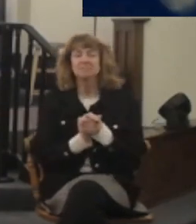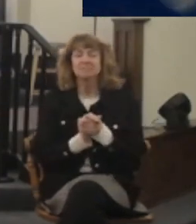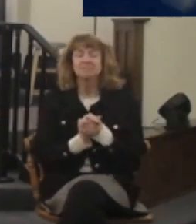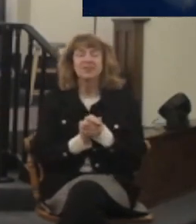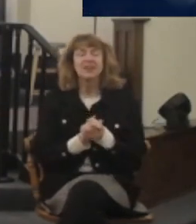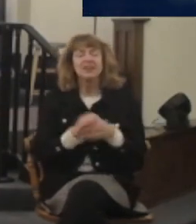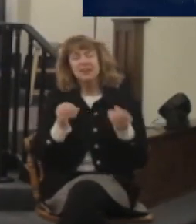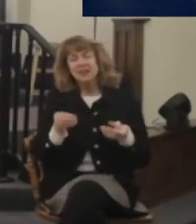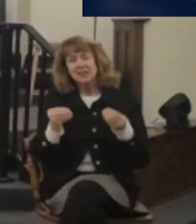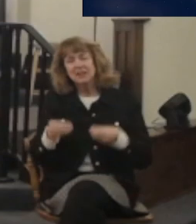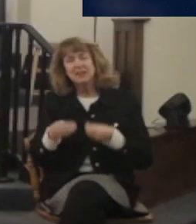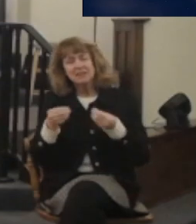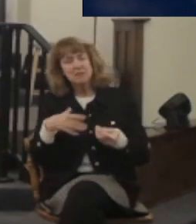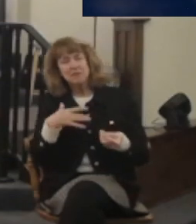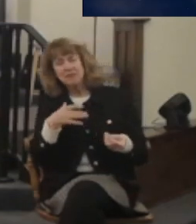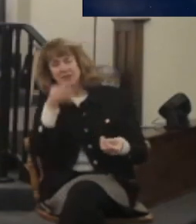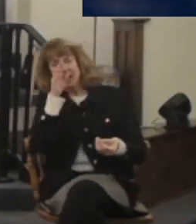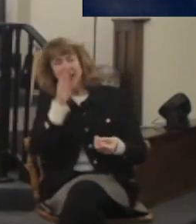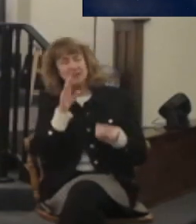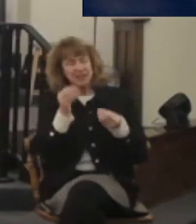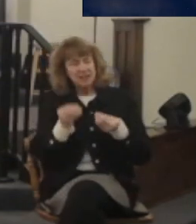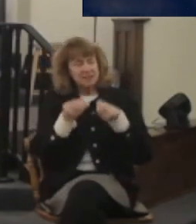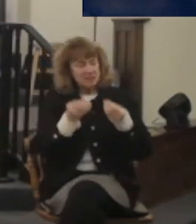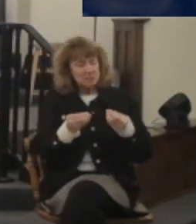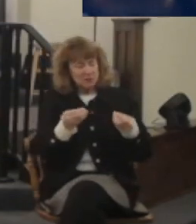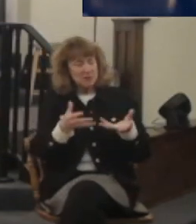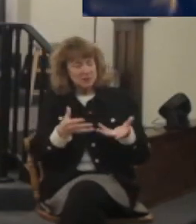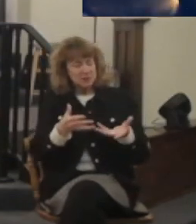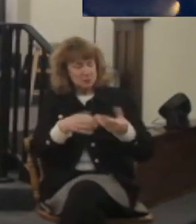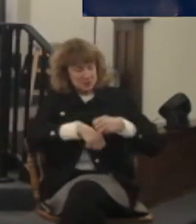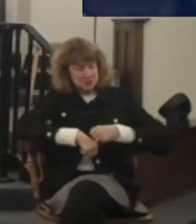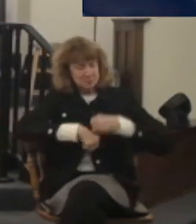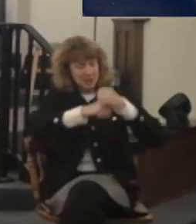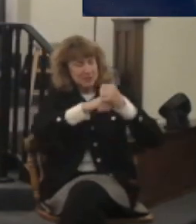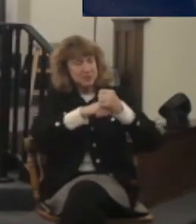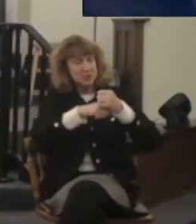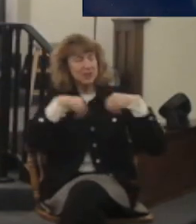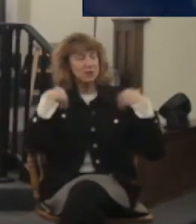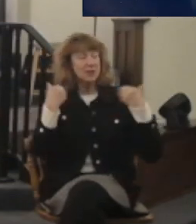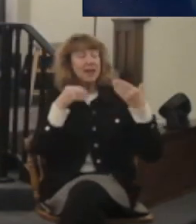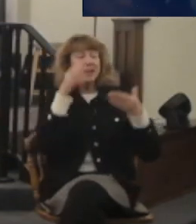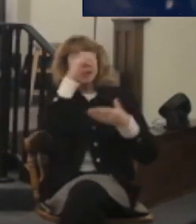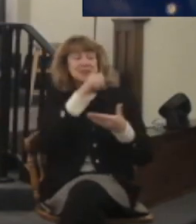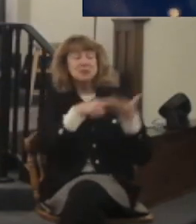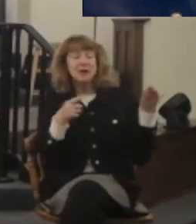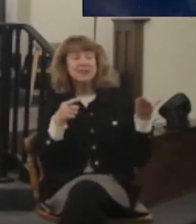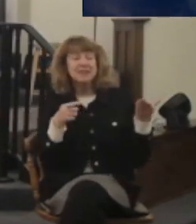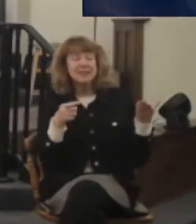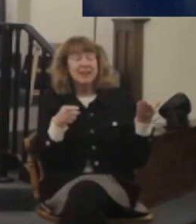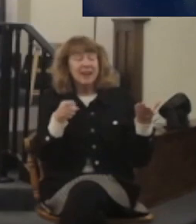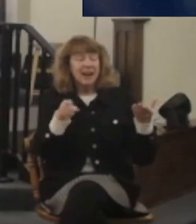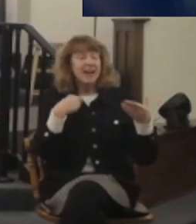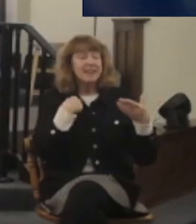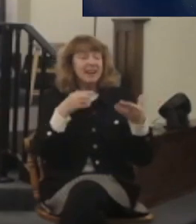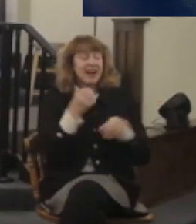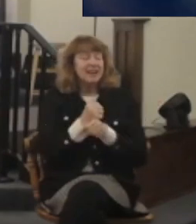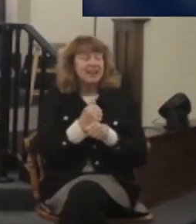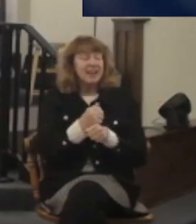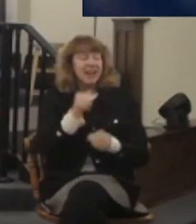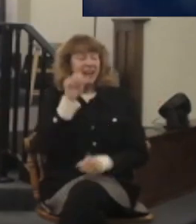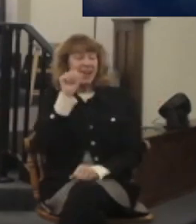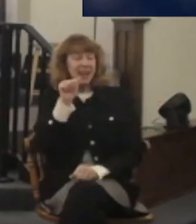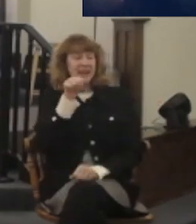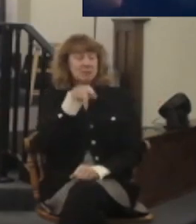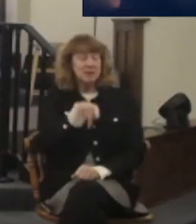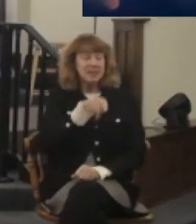donate anyway. If God feels you led to sponsor a youth, sponsor a youth. And guess what? I finally got the bottles for the APS